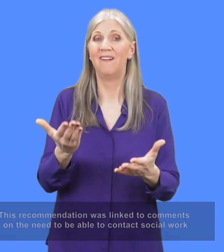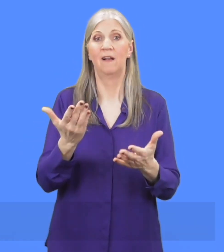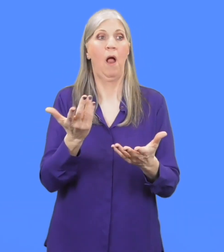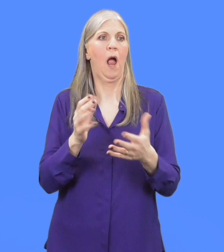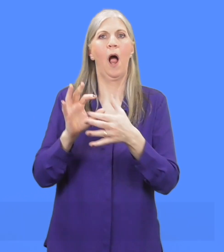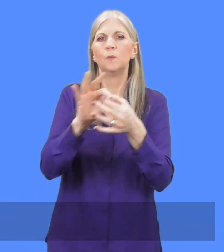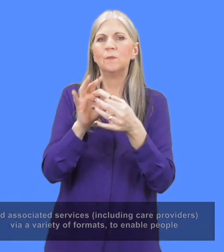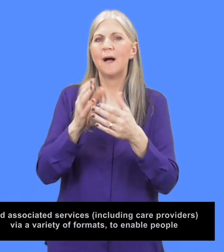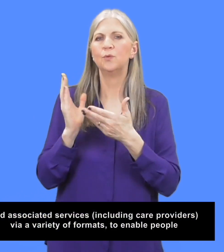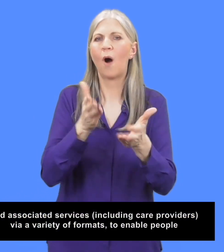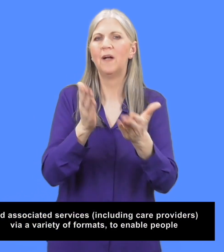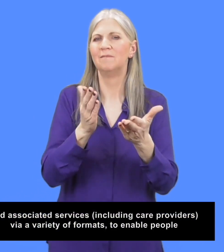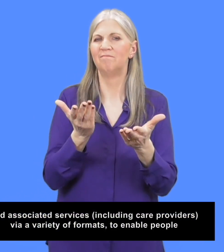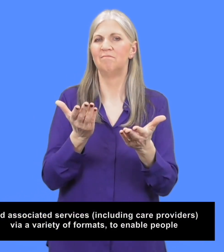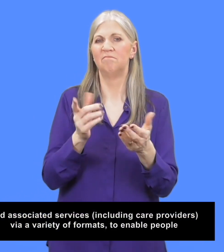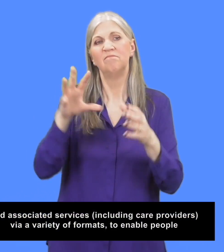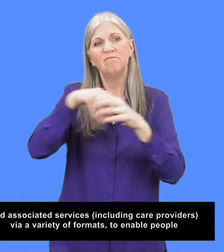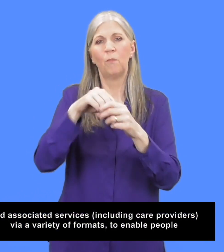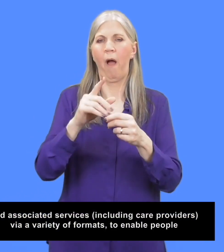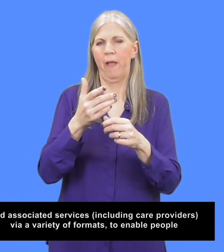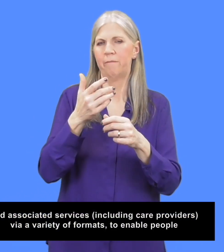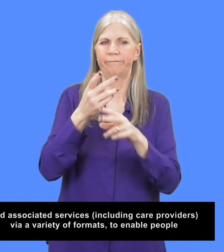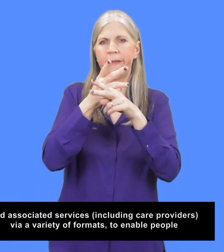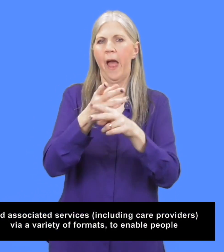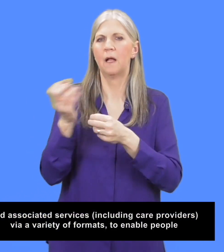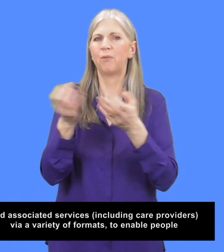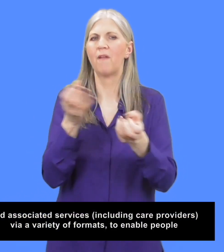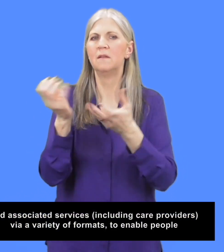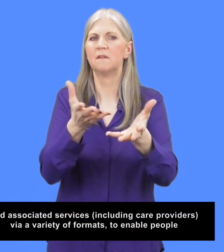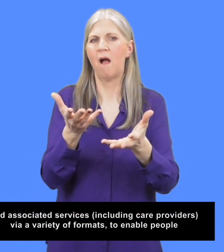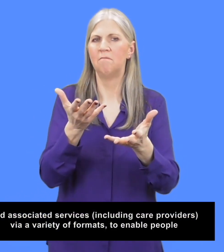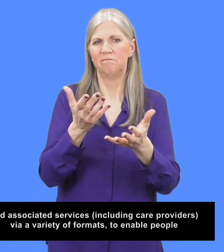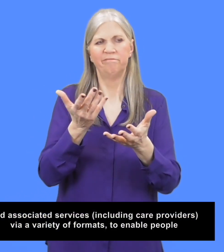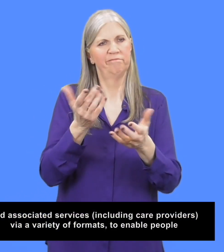and associated services, including care providers, via a variety of formats,